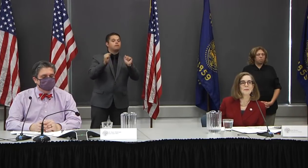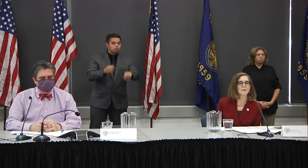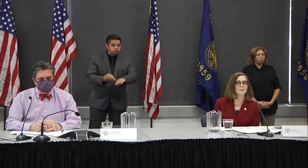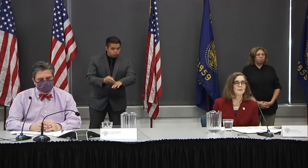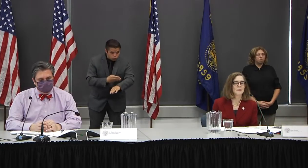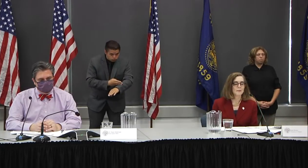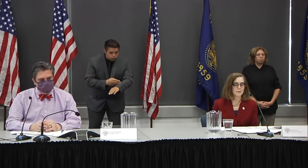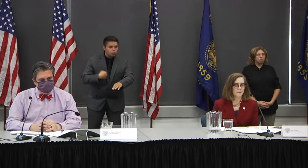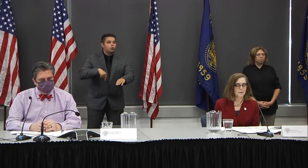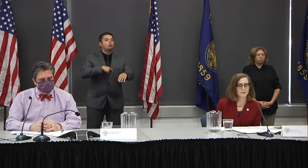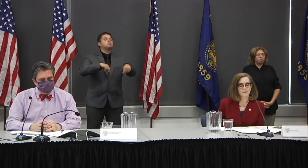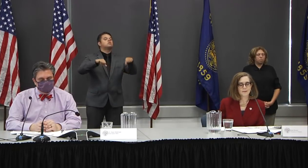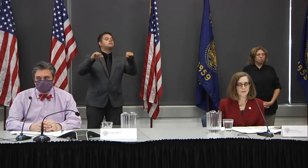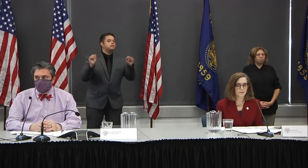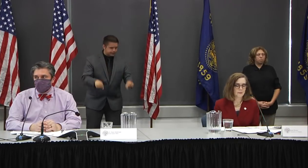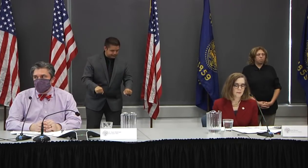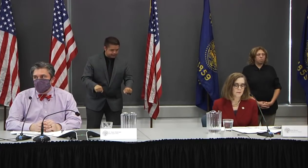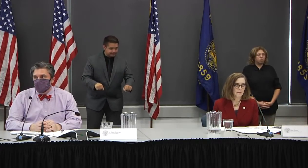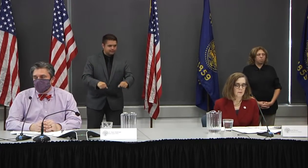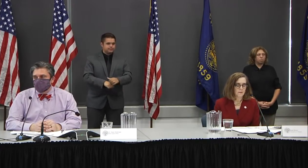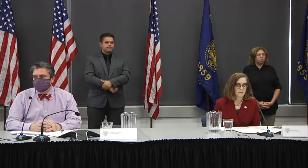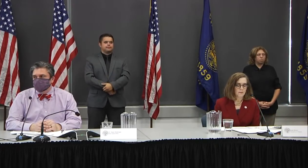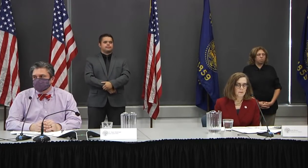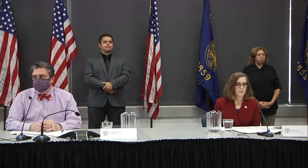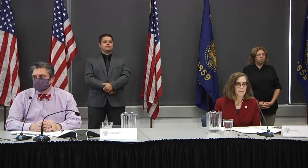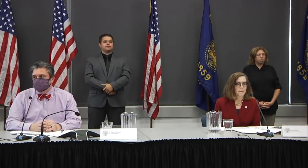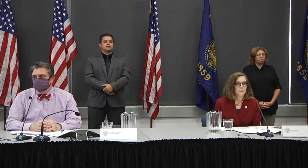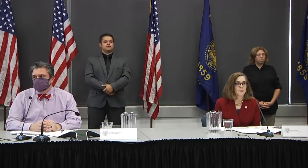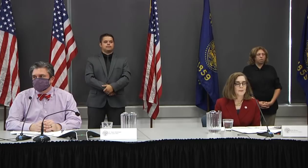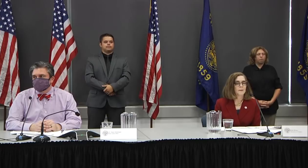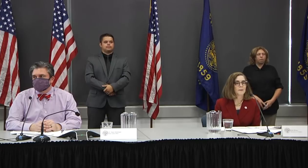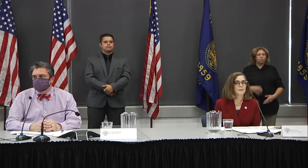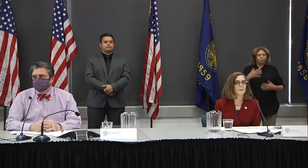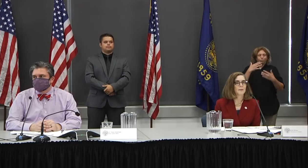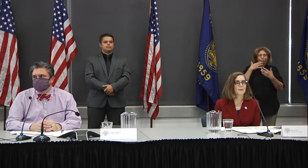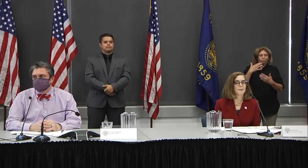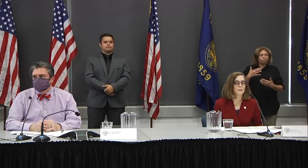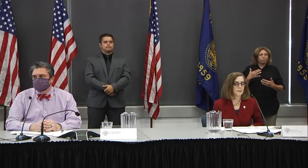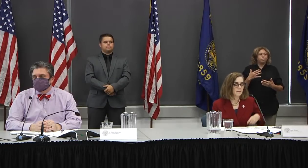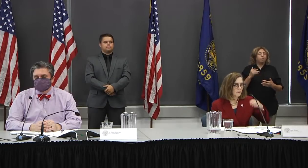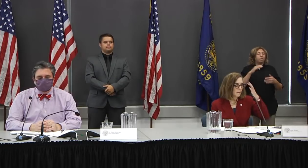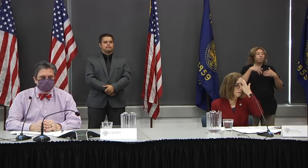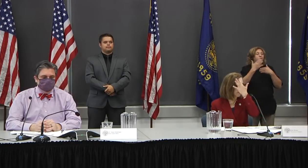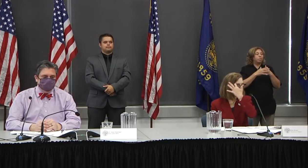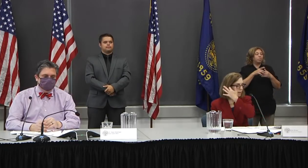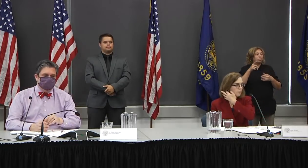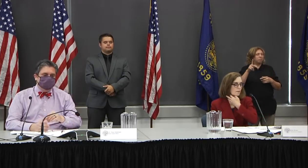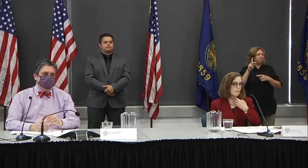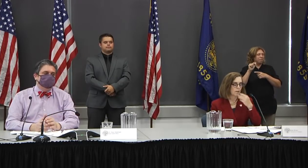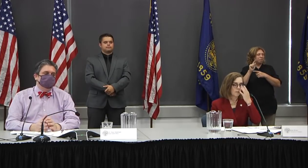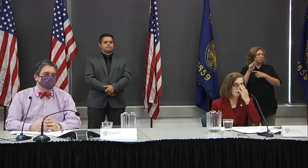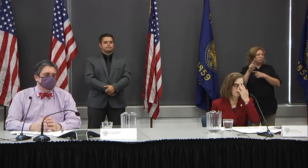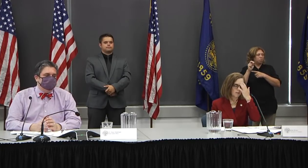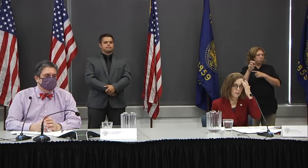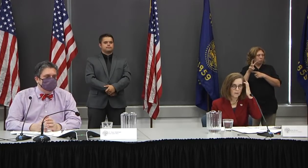Thanks, Dan. We'll go next to Lachey Wesley with K2 News. Go ahead, Lachey.